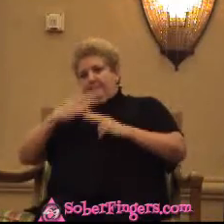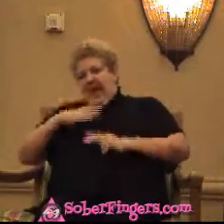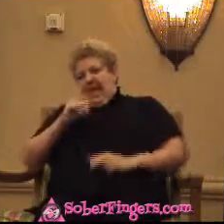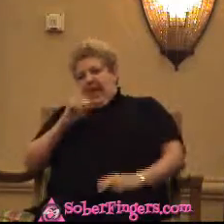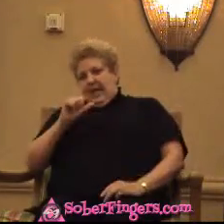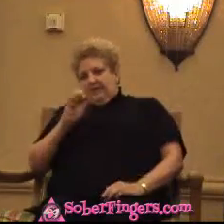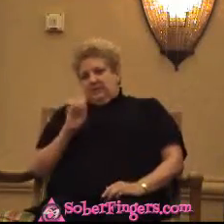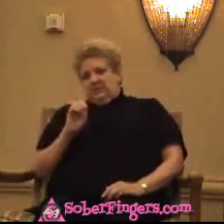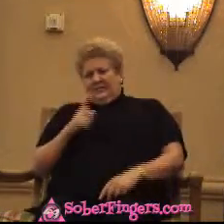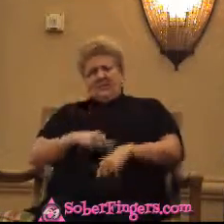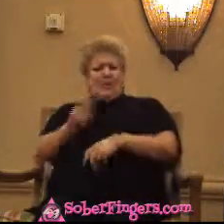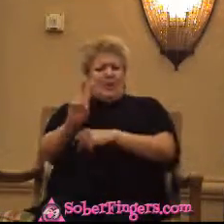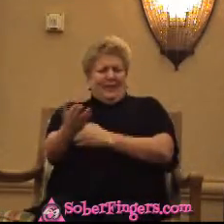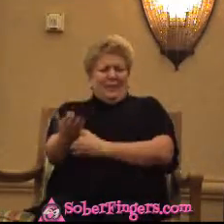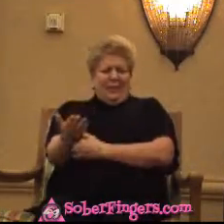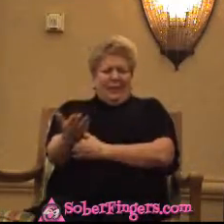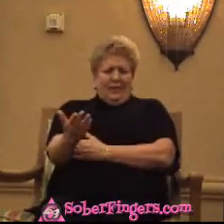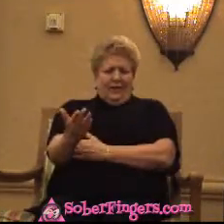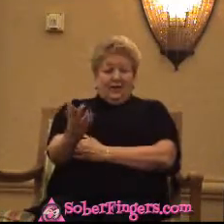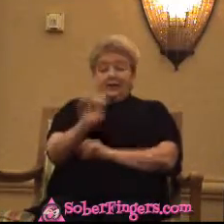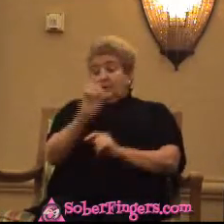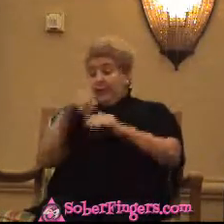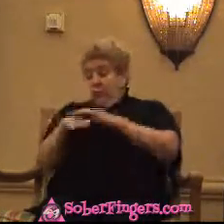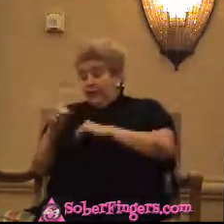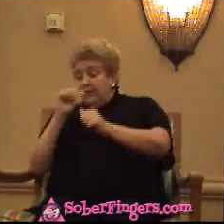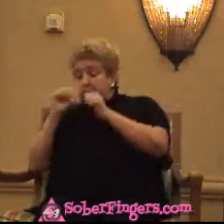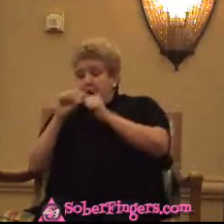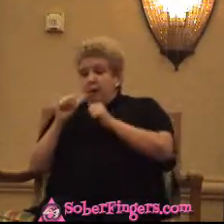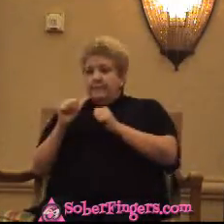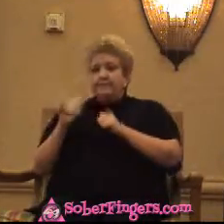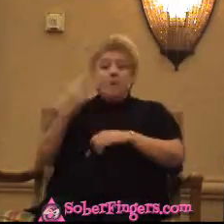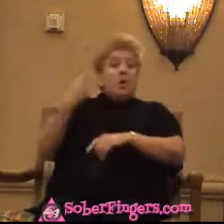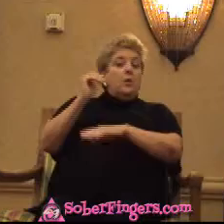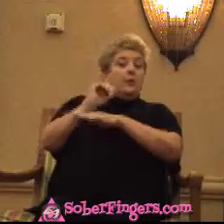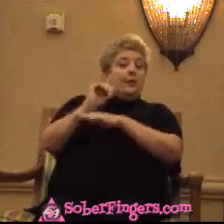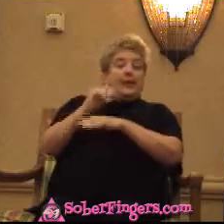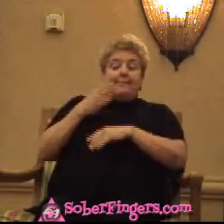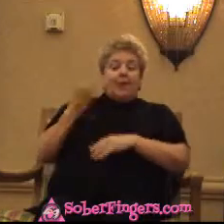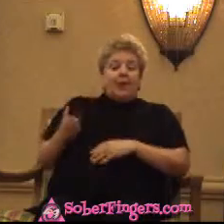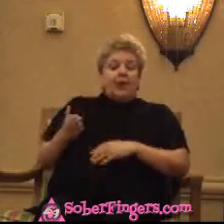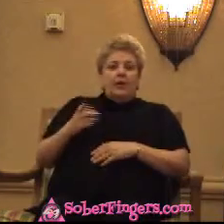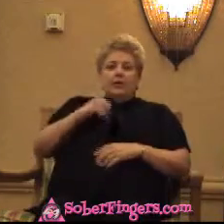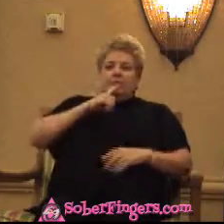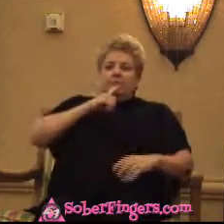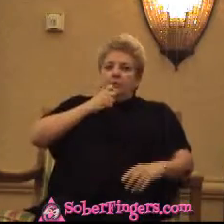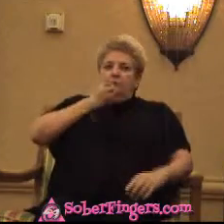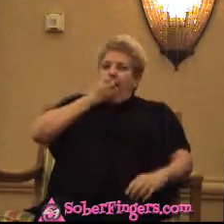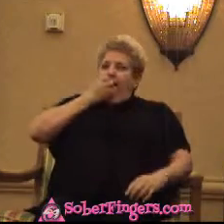back there. And I was in there one night and there was this really hot looking cocktail waitress.